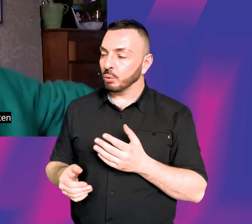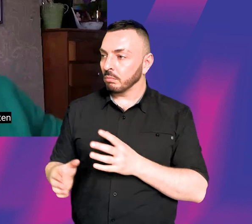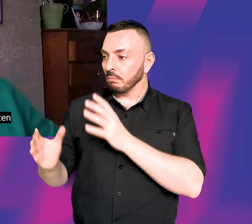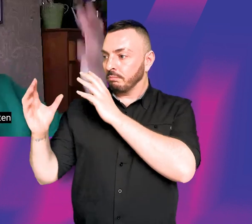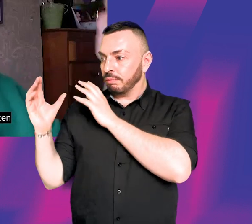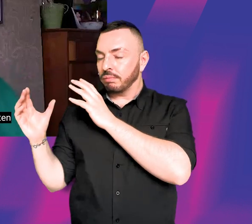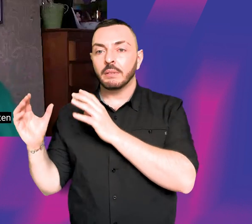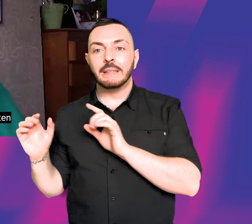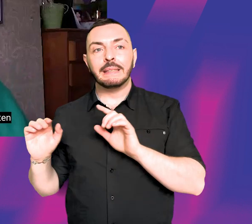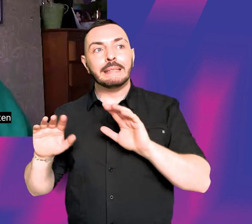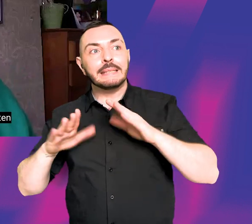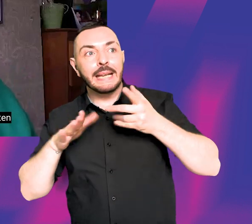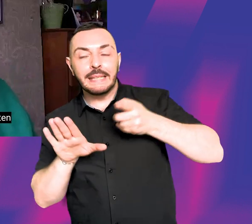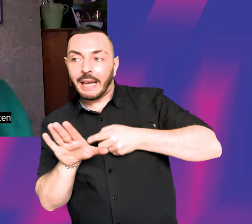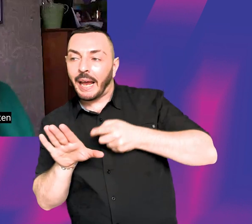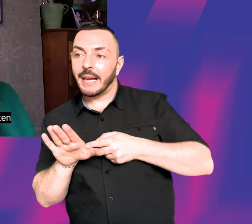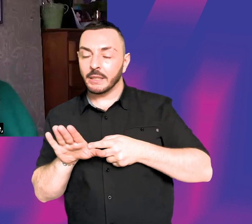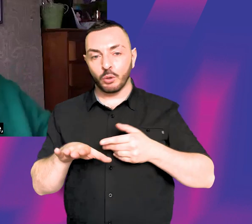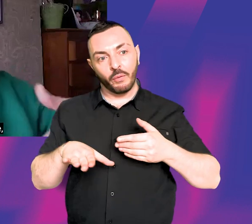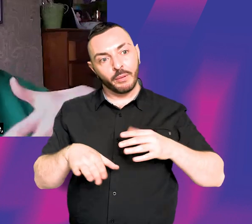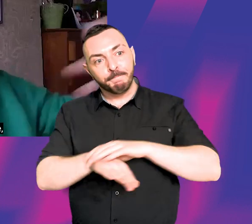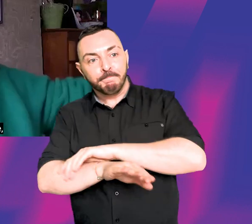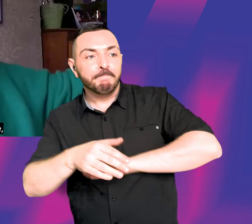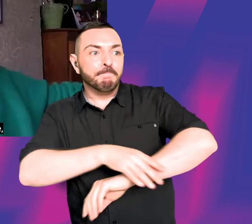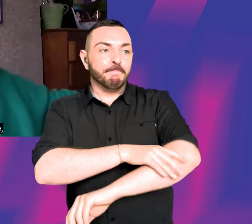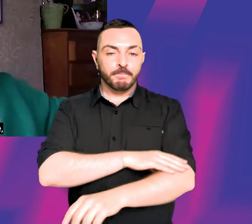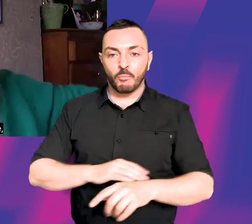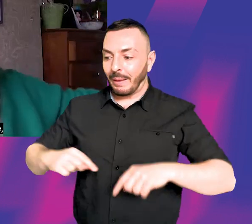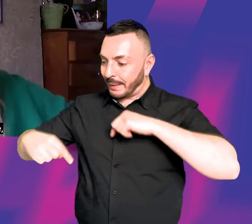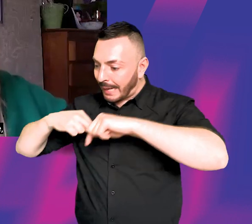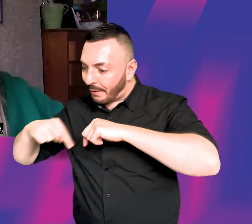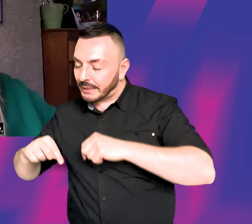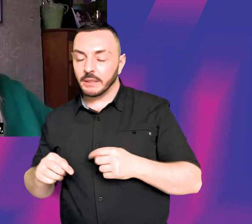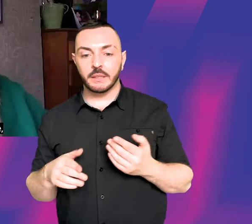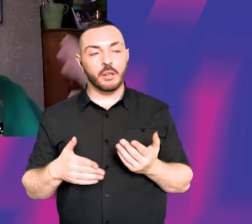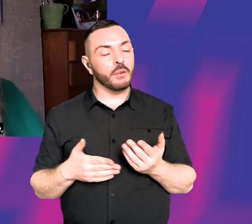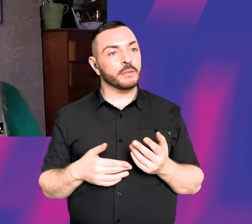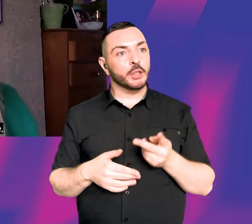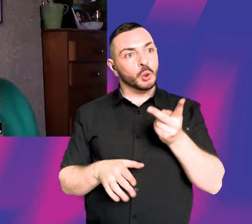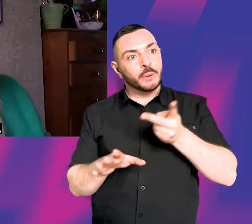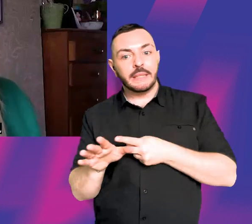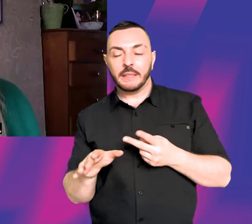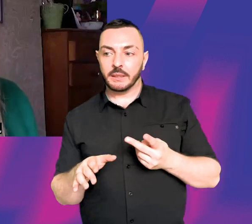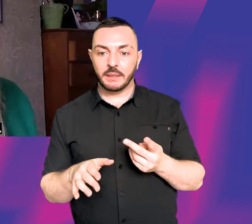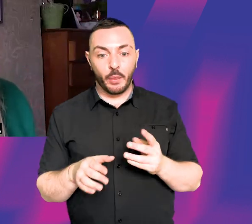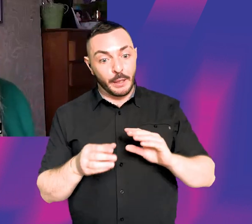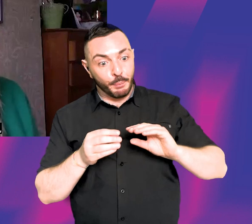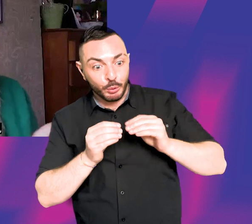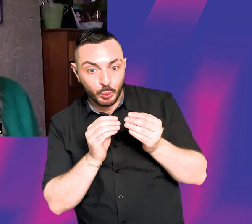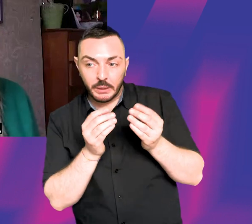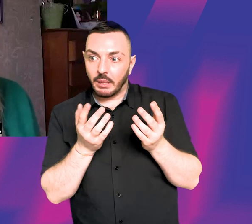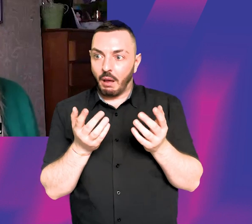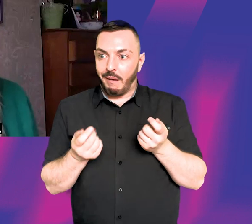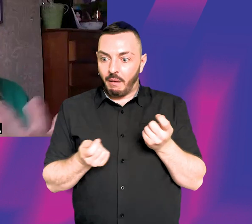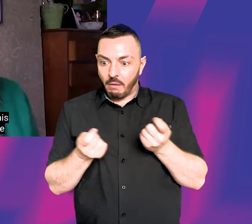writers 10 years of effort in your hands, you carry the directors, you know, two years of effort, all of the people, the producers, everybody